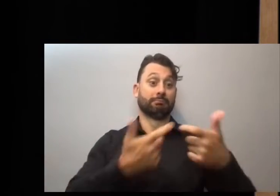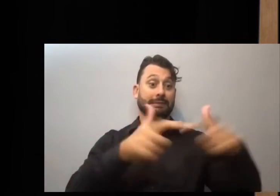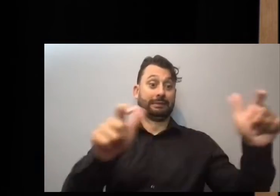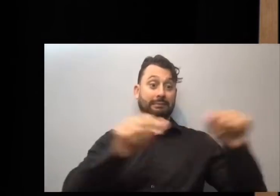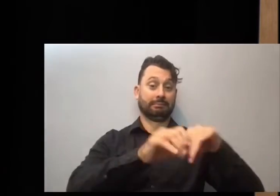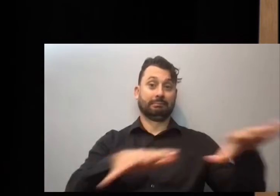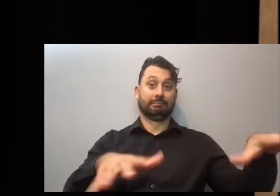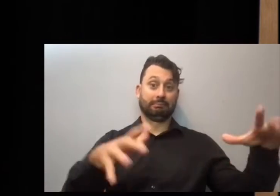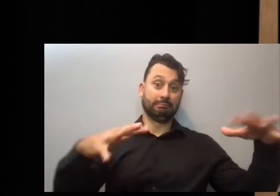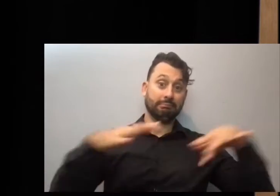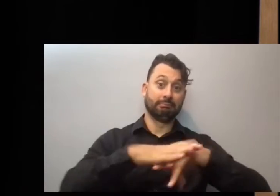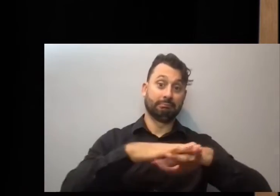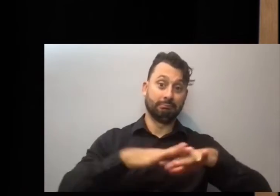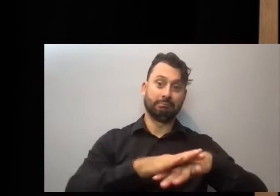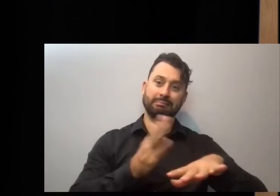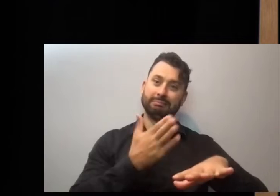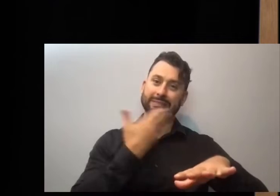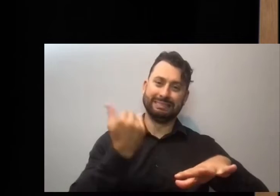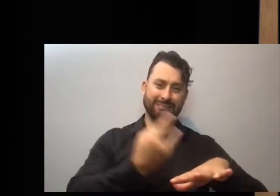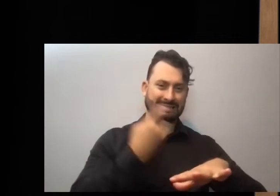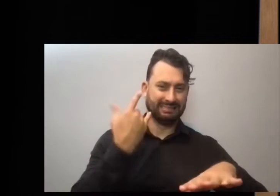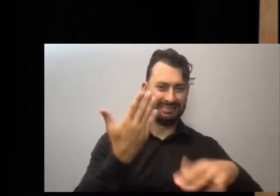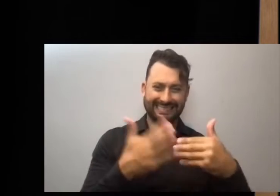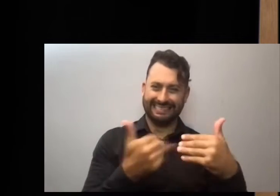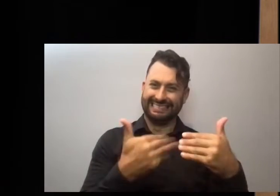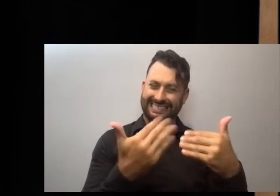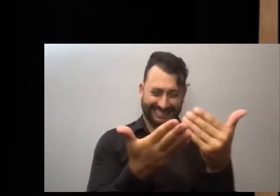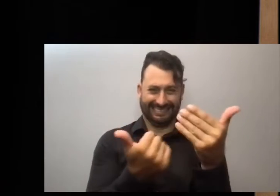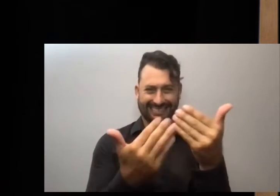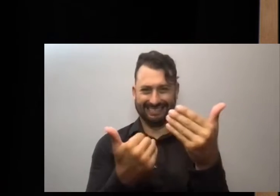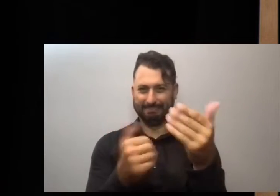mask. If you don't, you know, that's